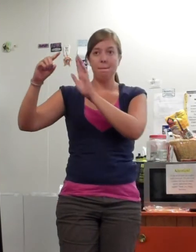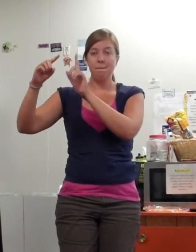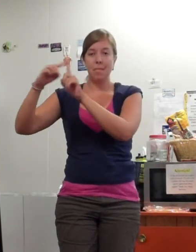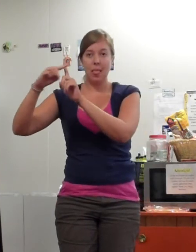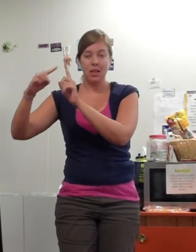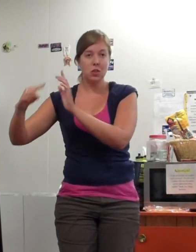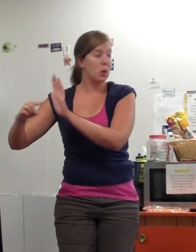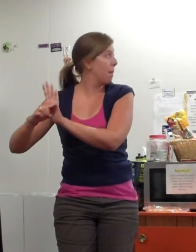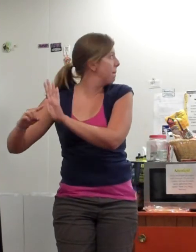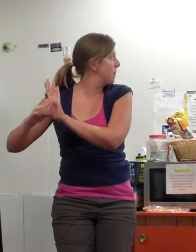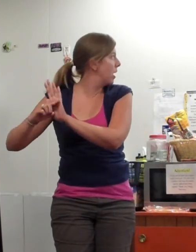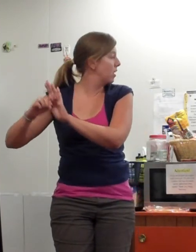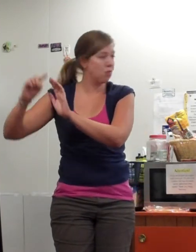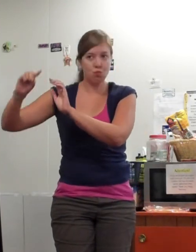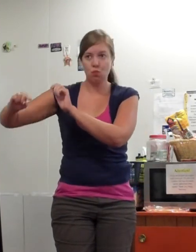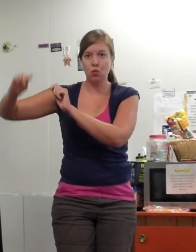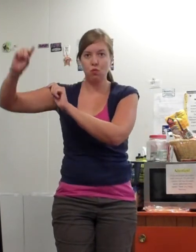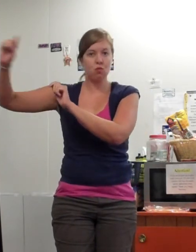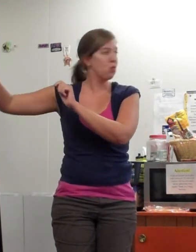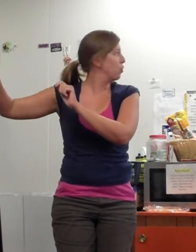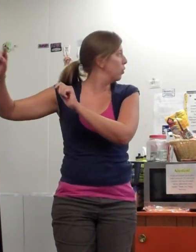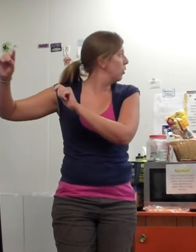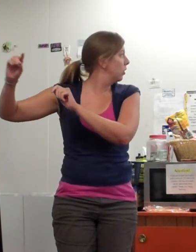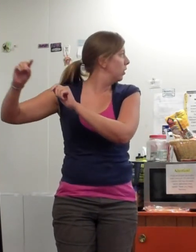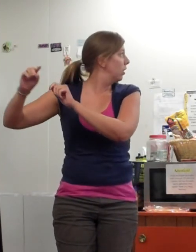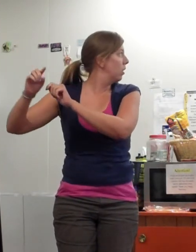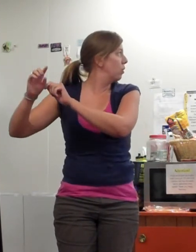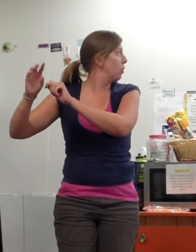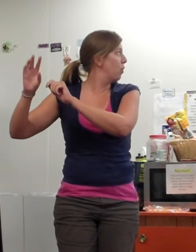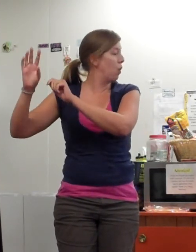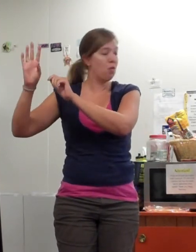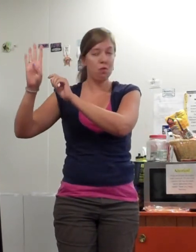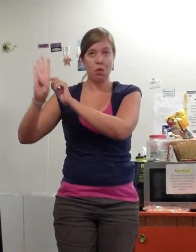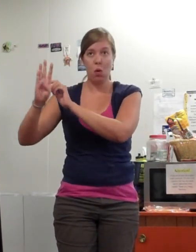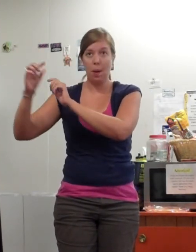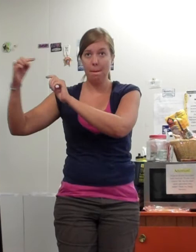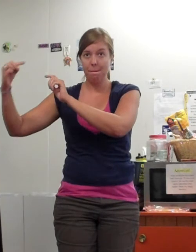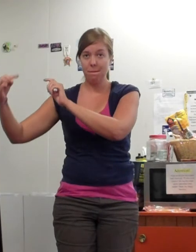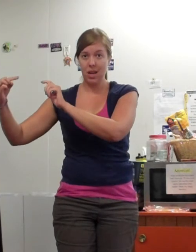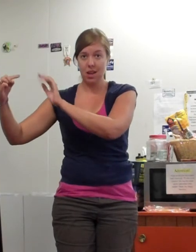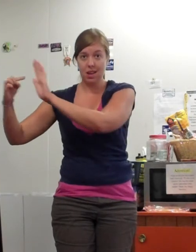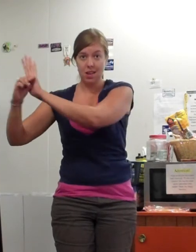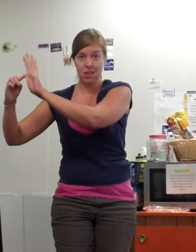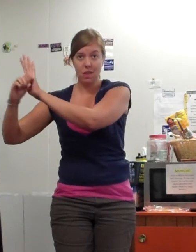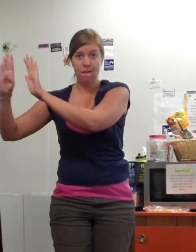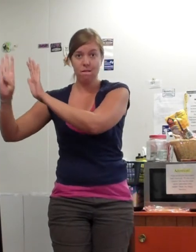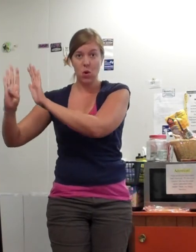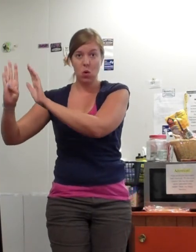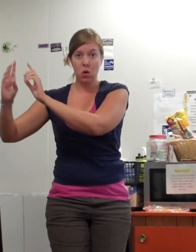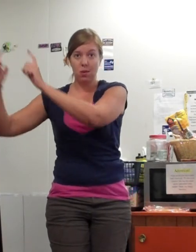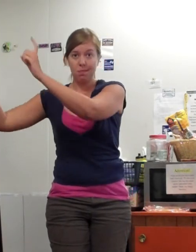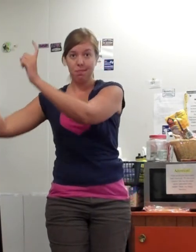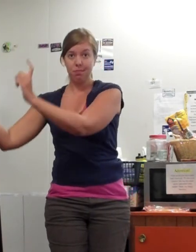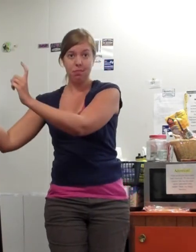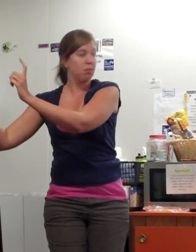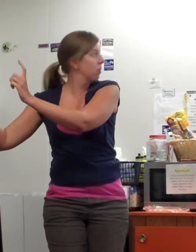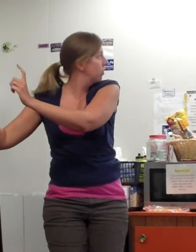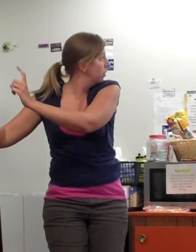times itself, which is positive 4, minus 4 times 1 times 8,